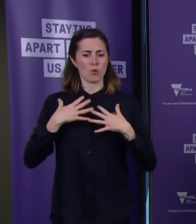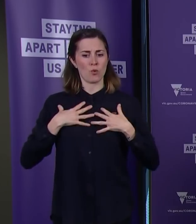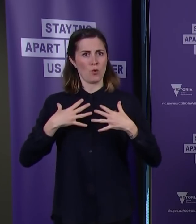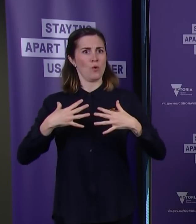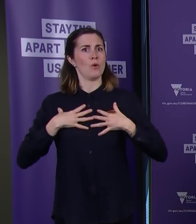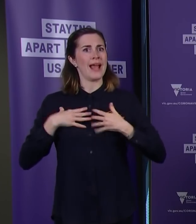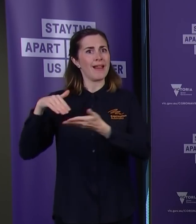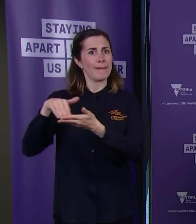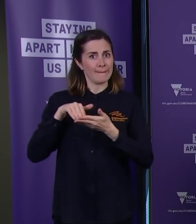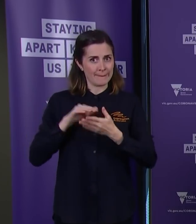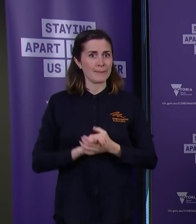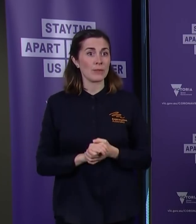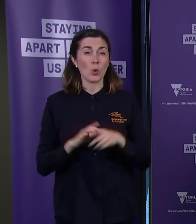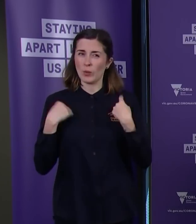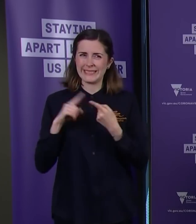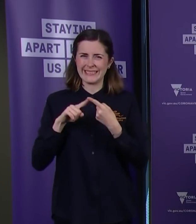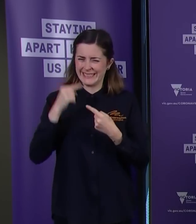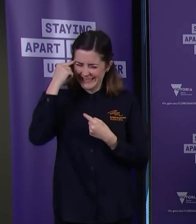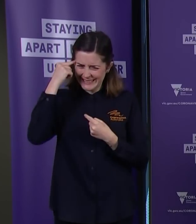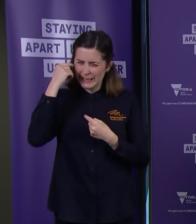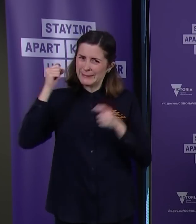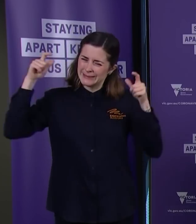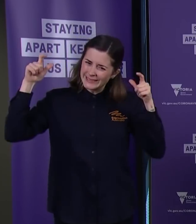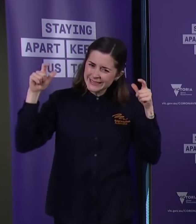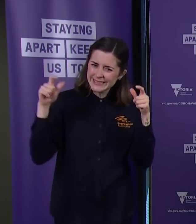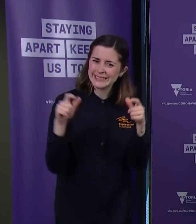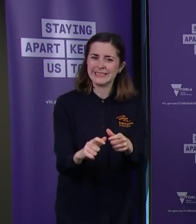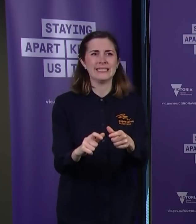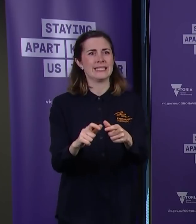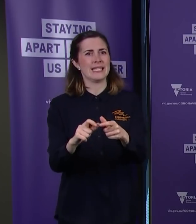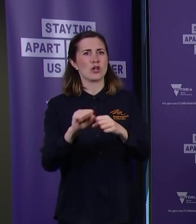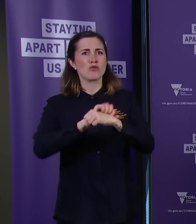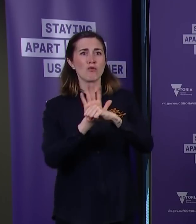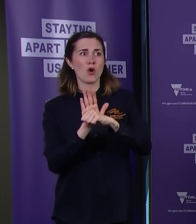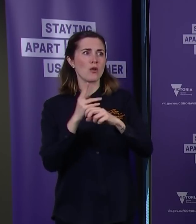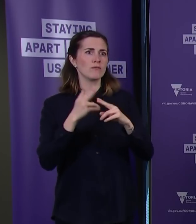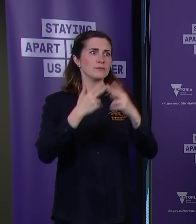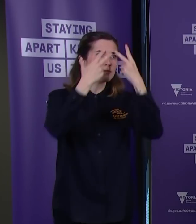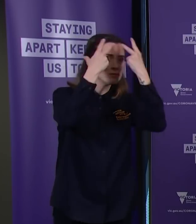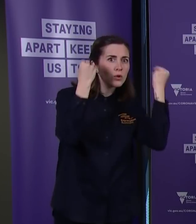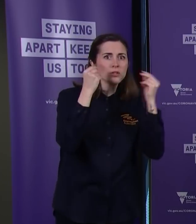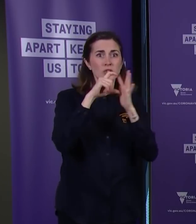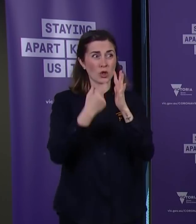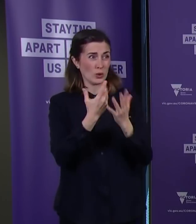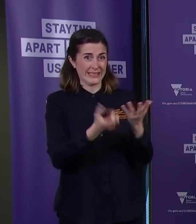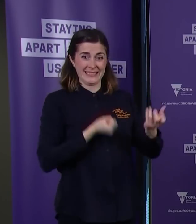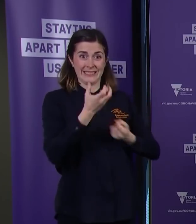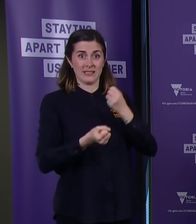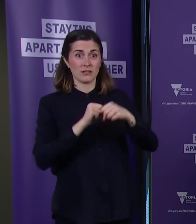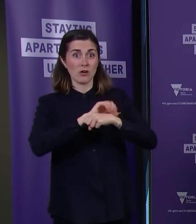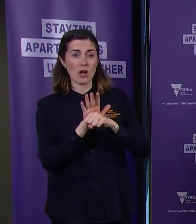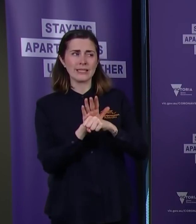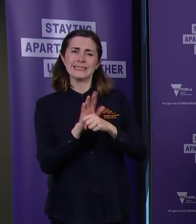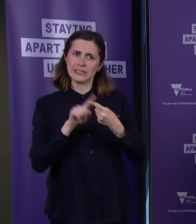those infection rates in our healthcare workforce, not just for the protection of our healthcare workforce, but their families,